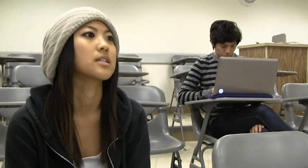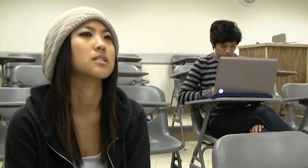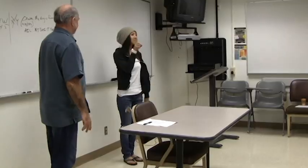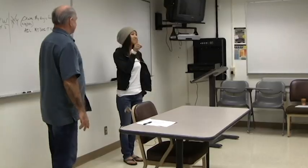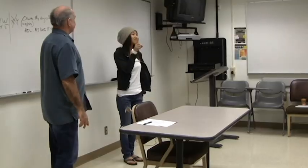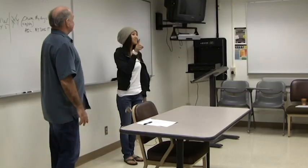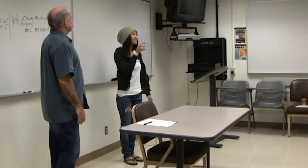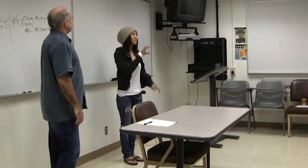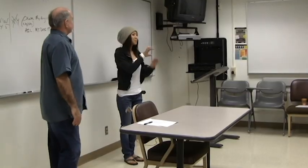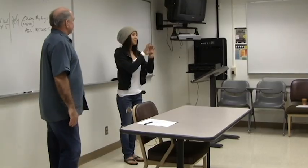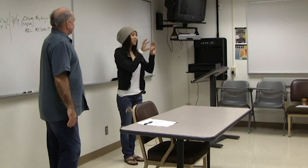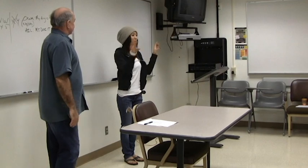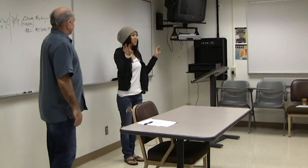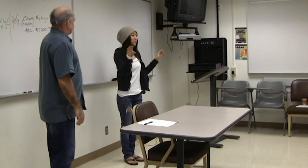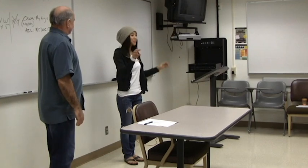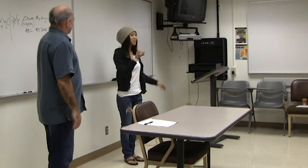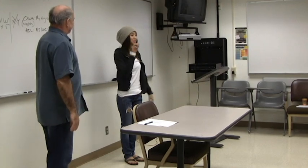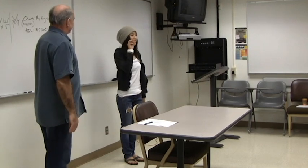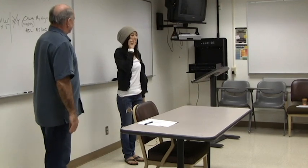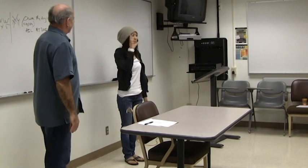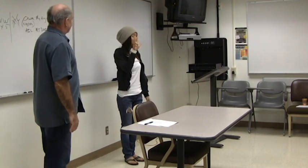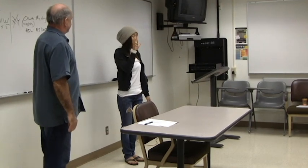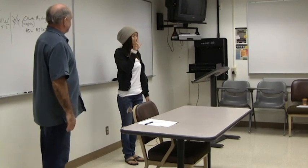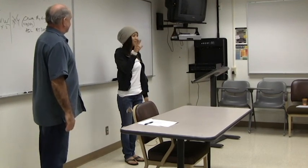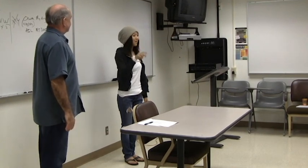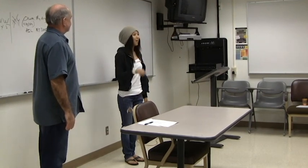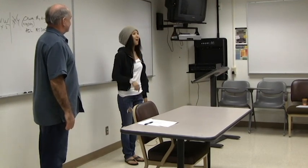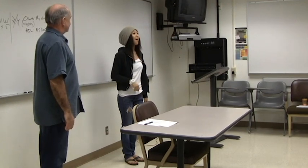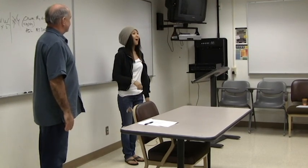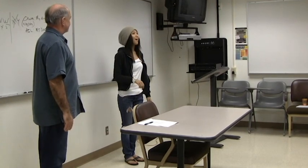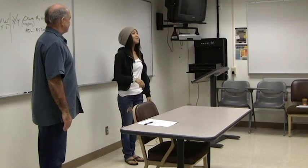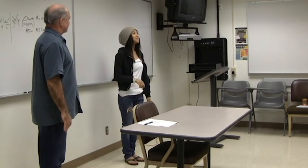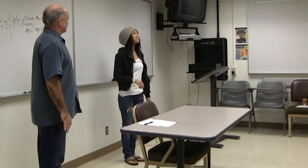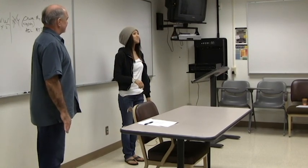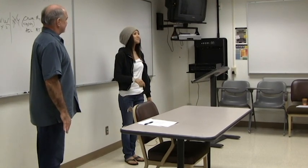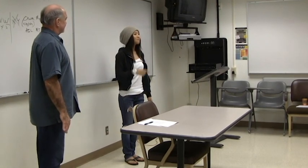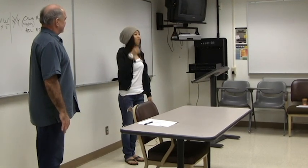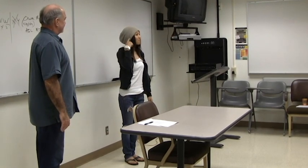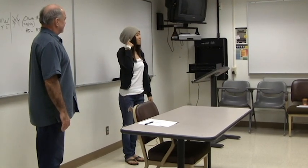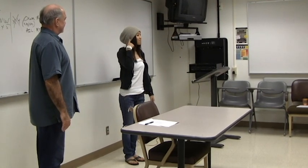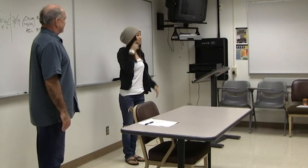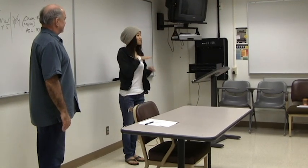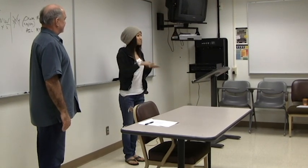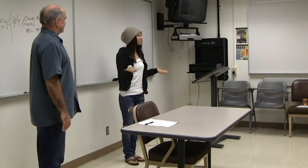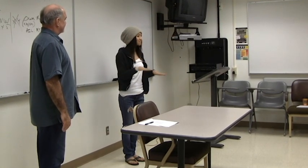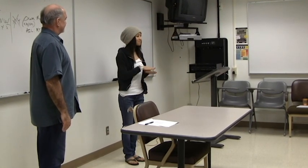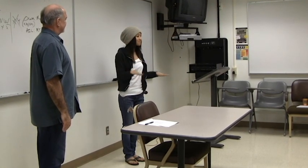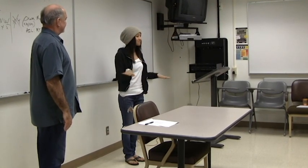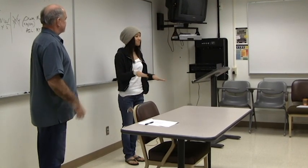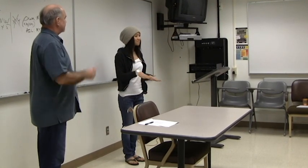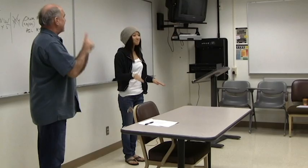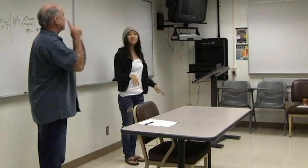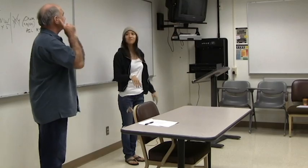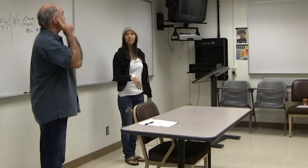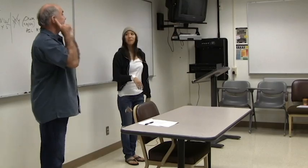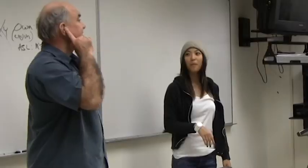it's not like tense when you go up and like sign your name or anything. So it's just really fun and easy, and he's so nice. My